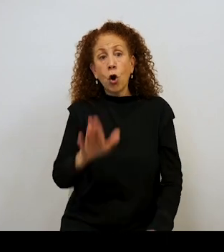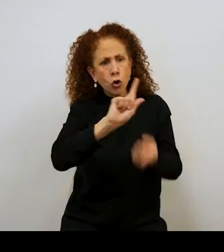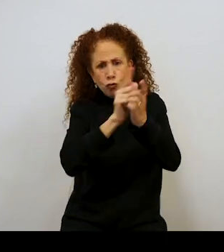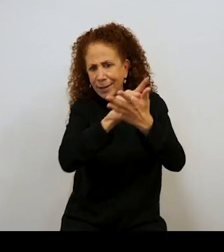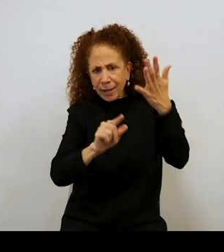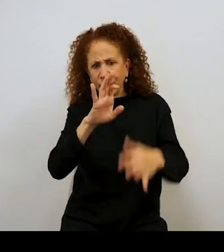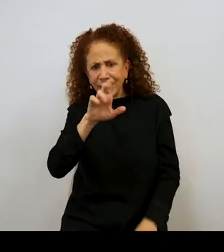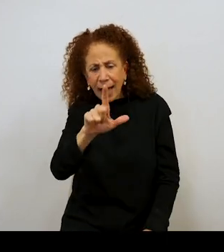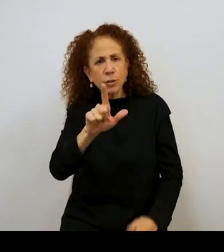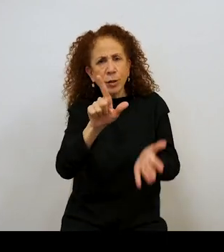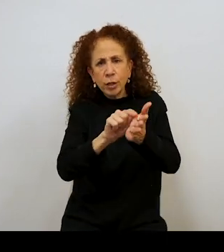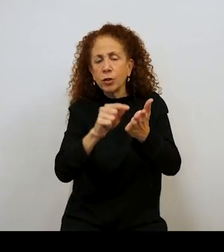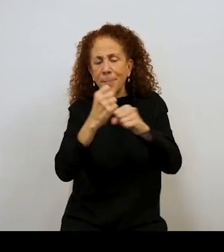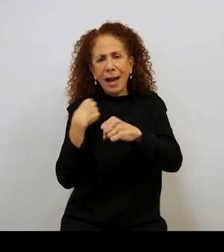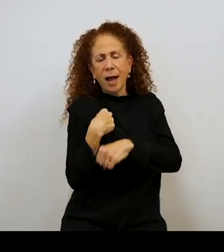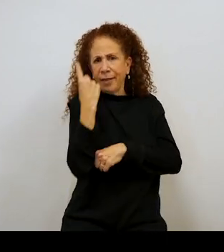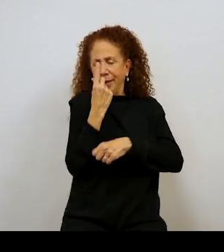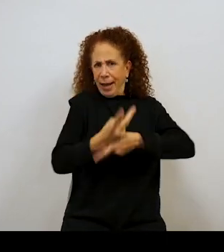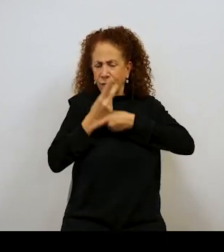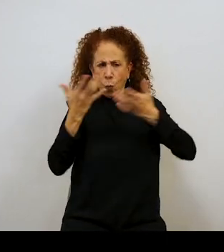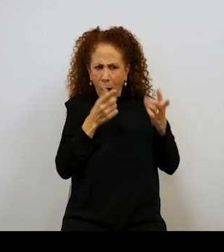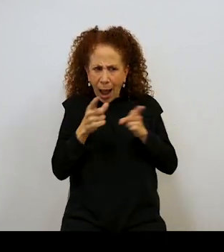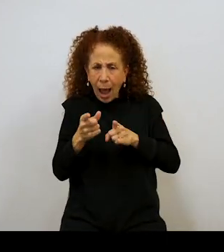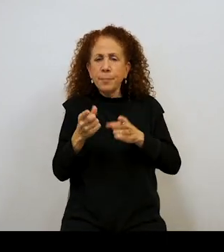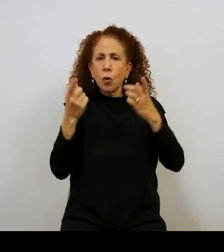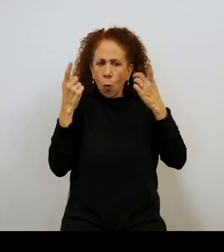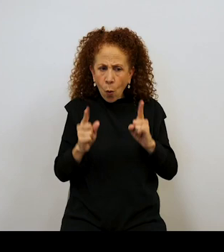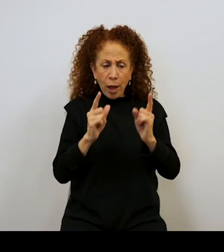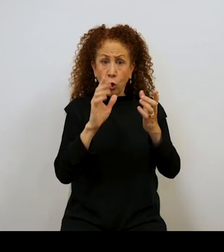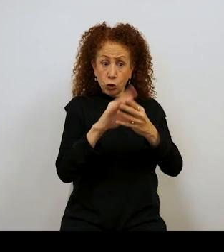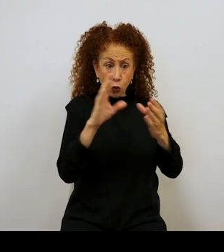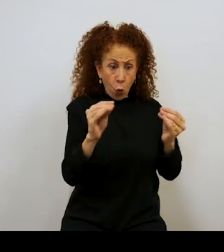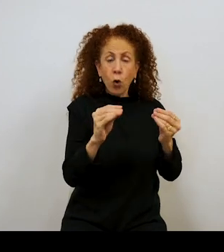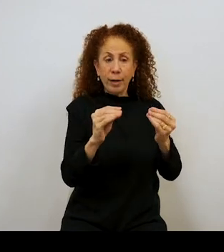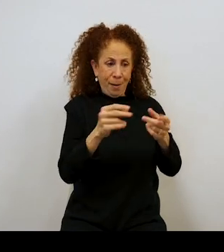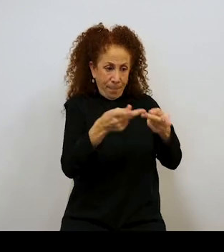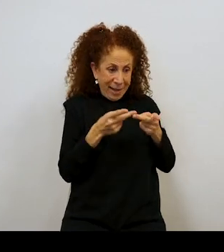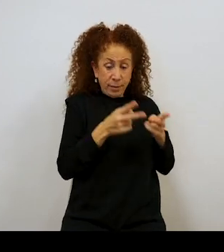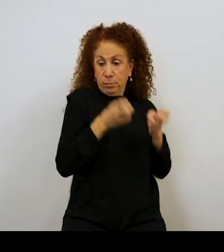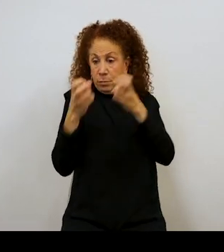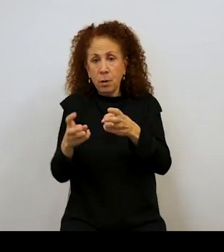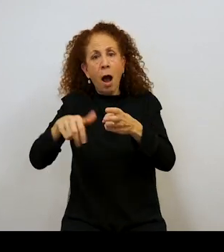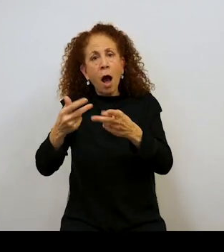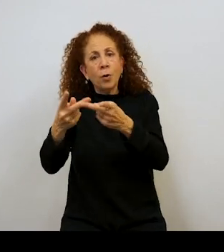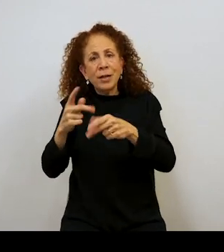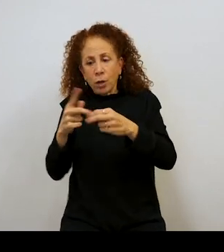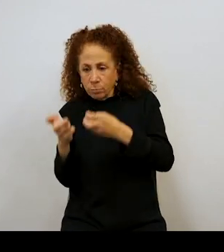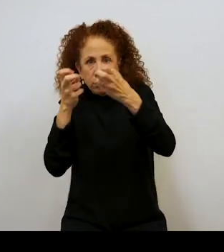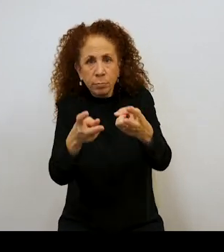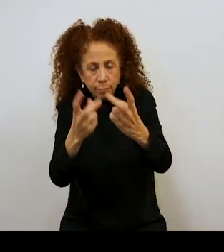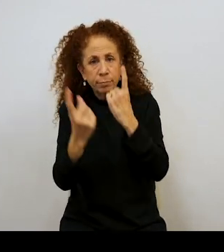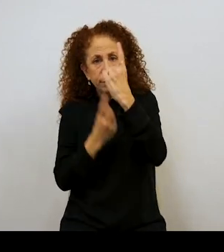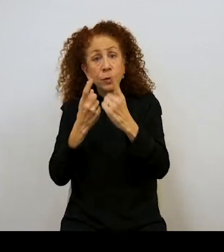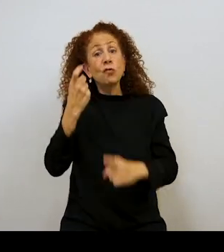translations of classical literature make us think carefully about what happens when we move stories from one place in time and language into others. Most